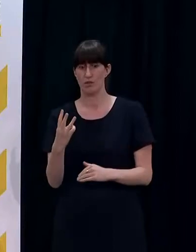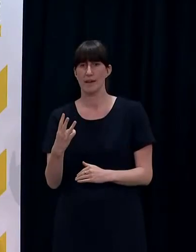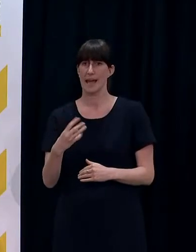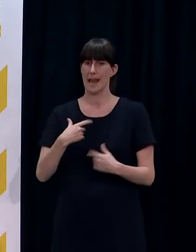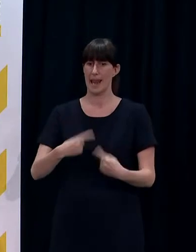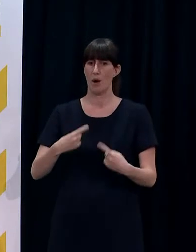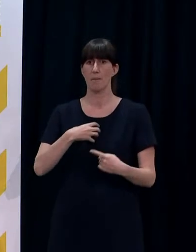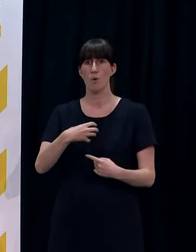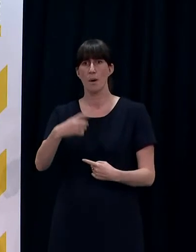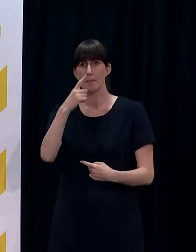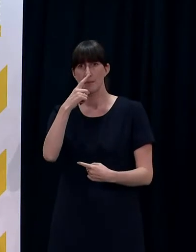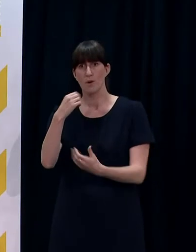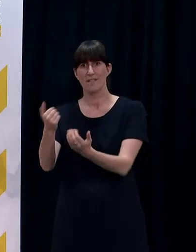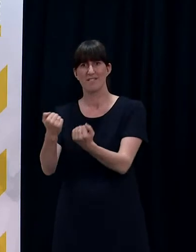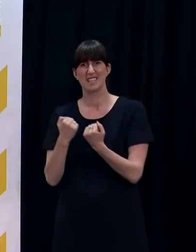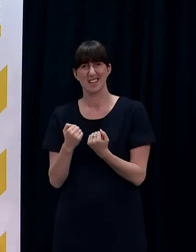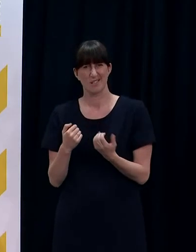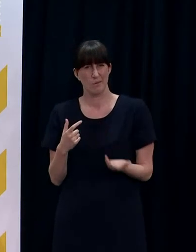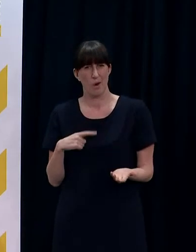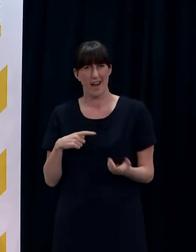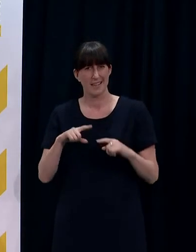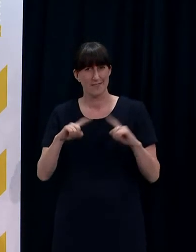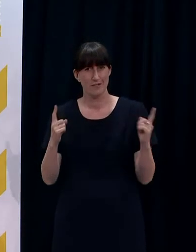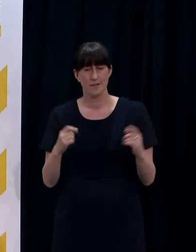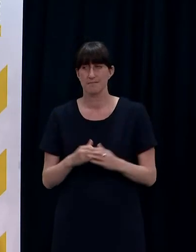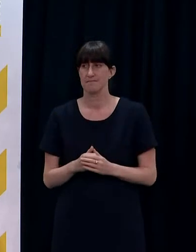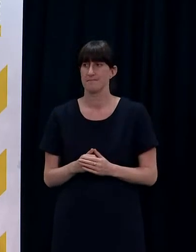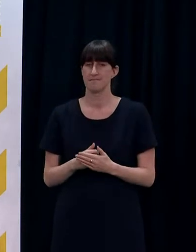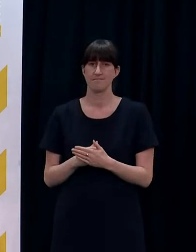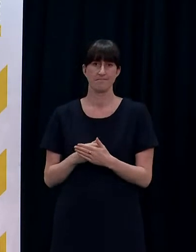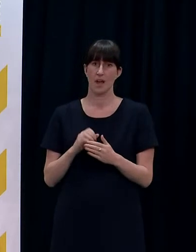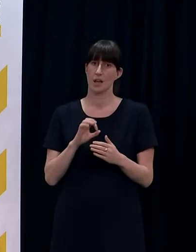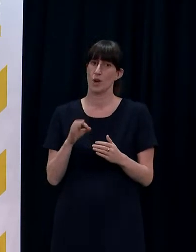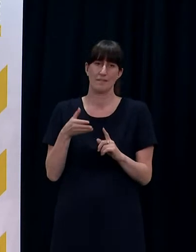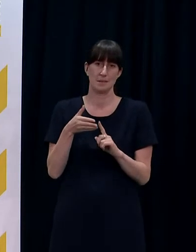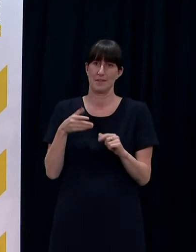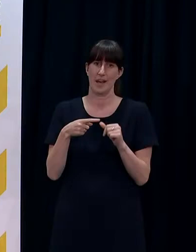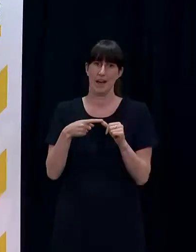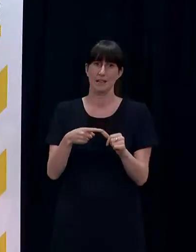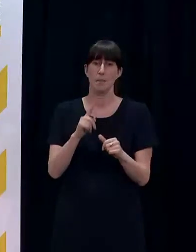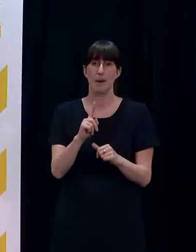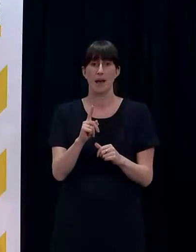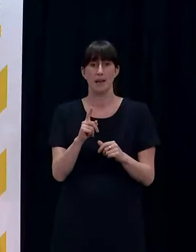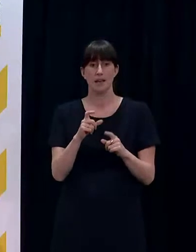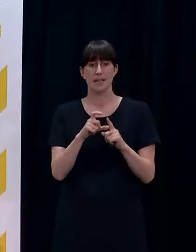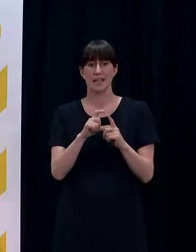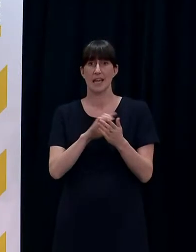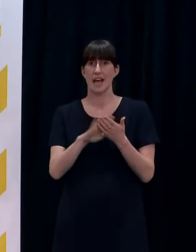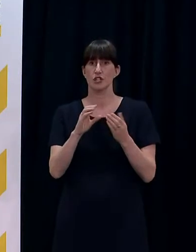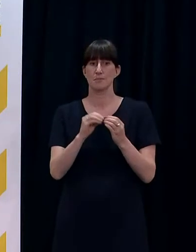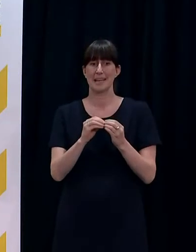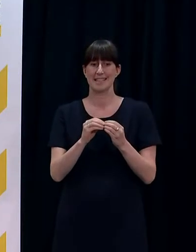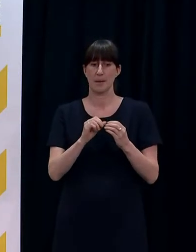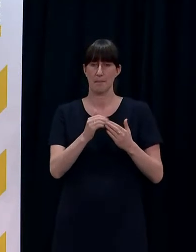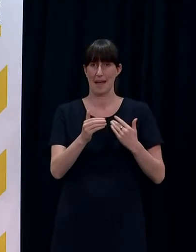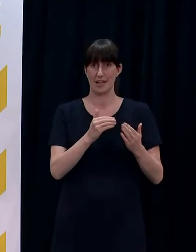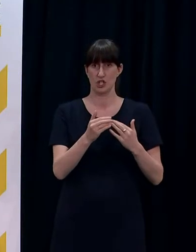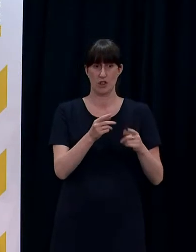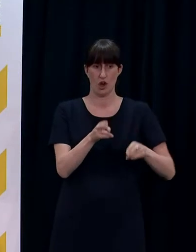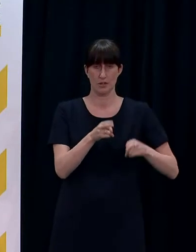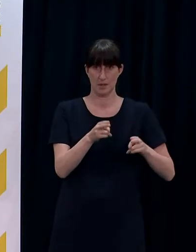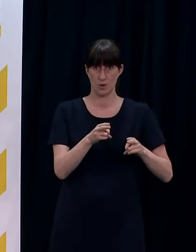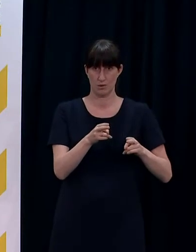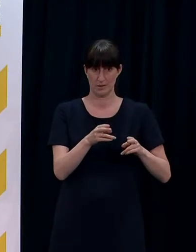health system runs is that district health boards manage their own facilities, and there are tight restrictions around who can be